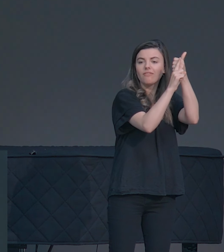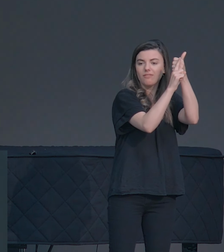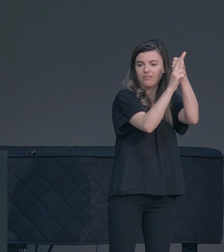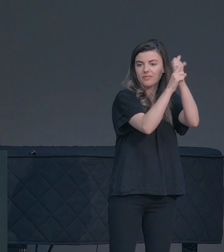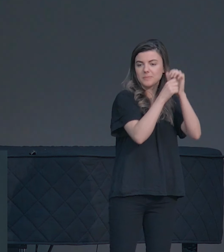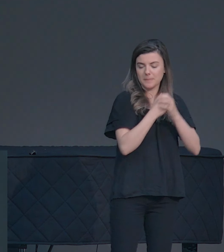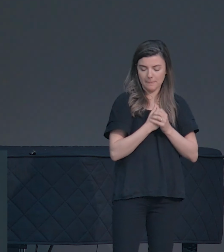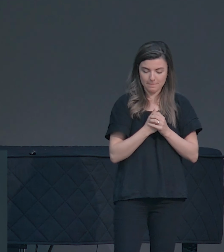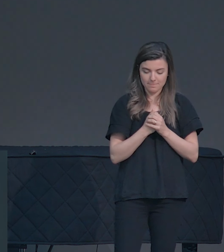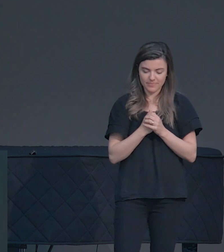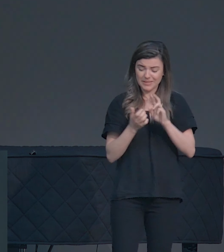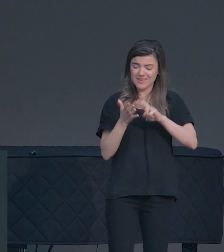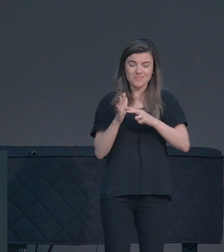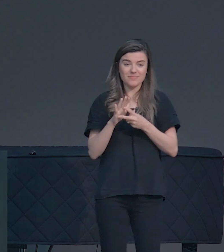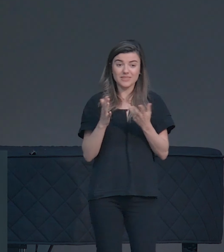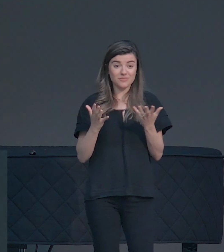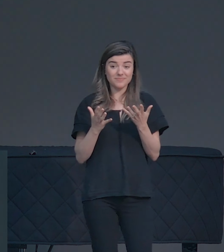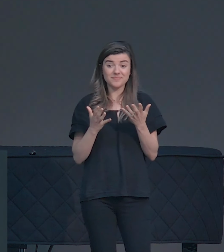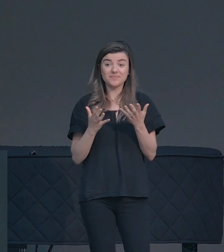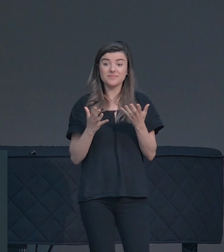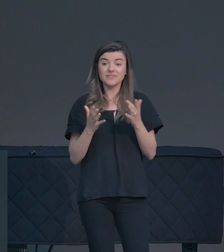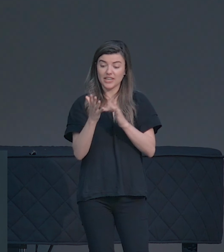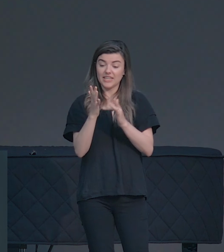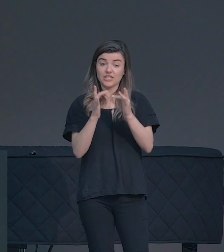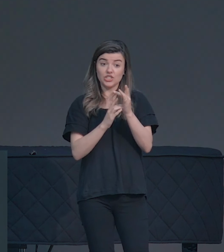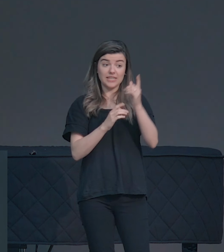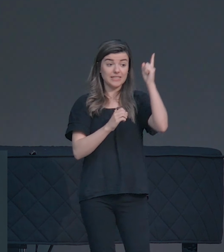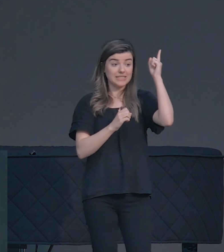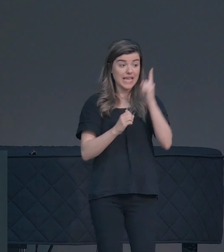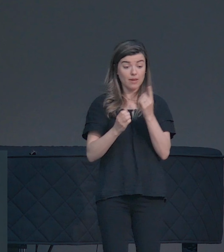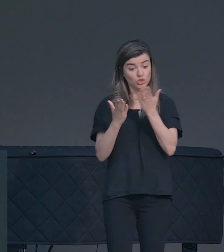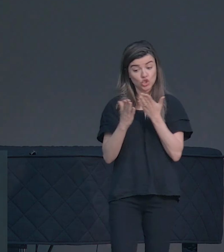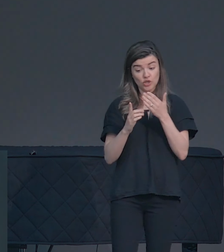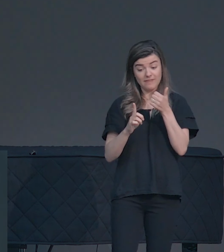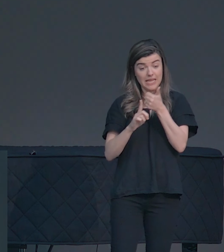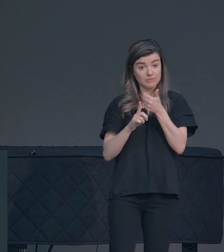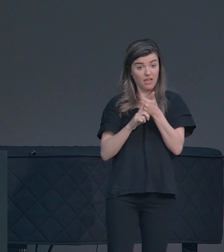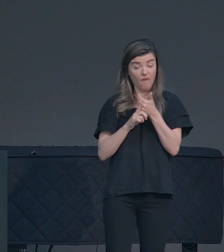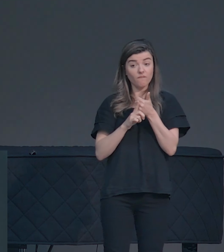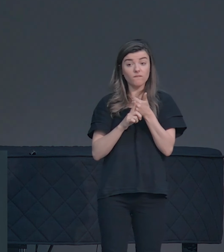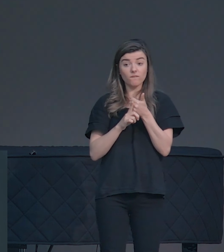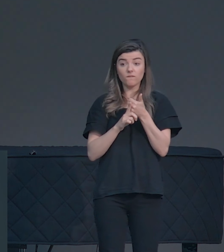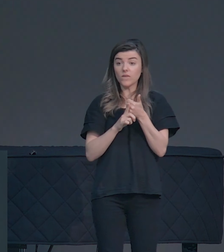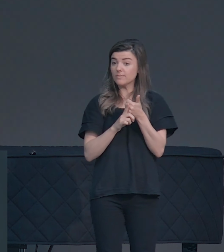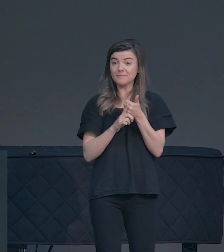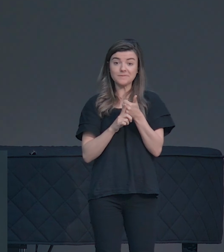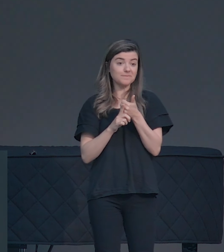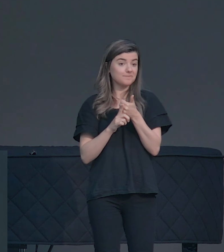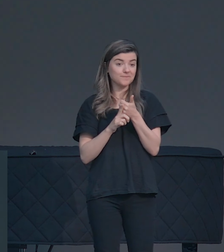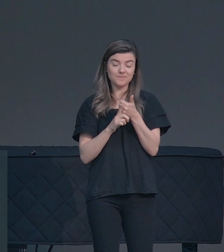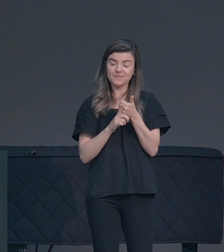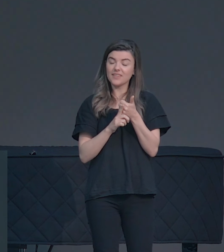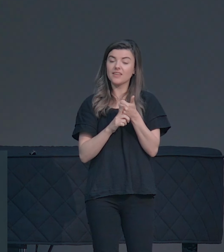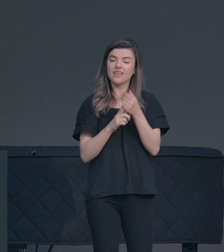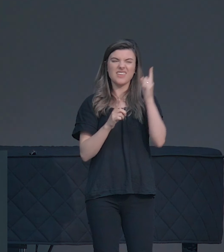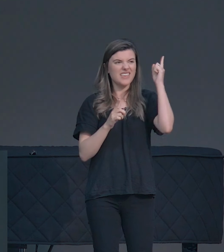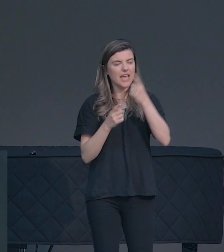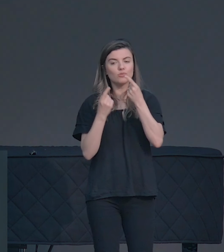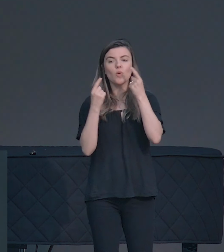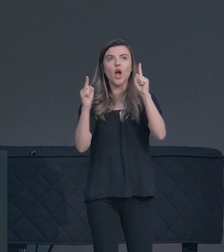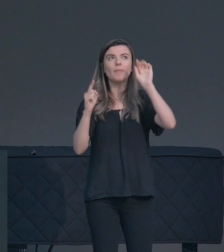What this means is that Jesus has not come to serve himself. He has come to fulfill the will of